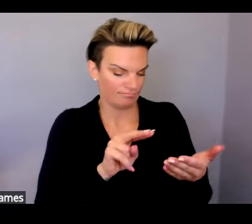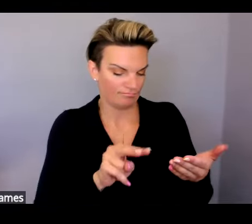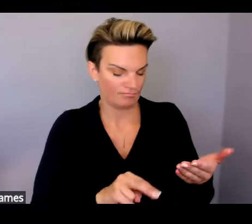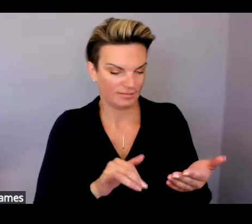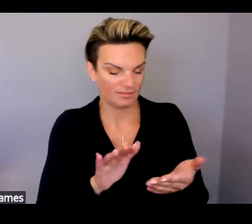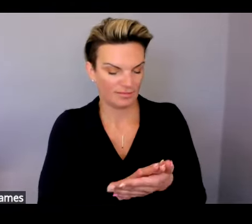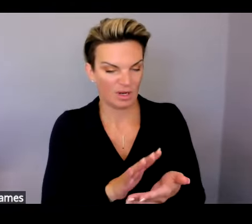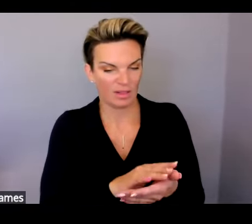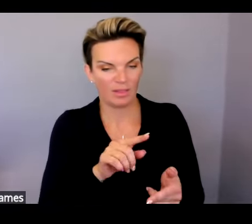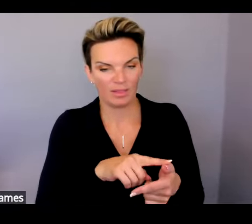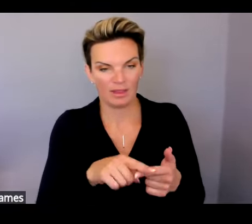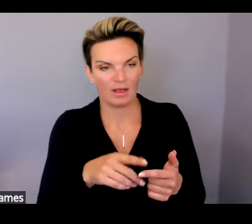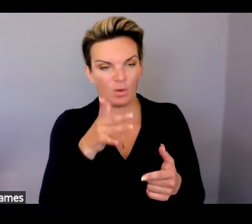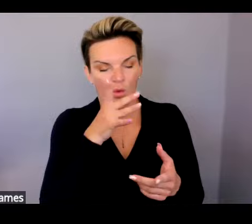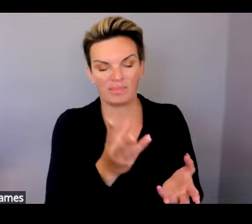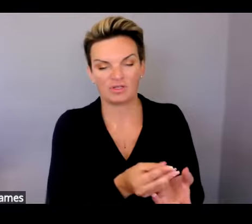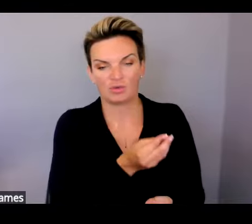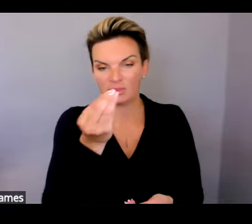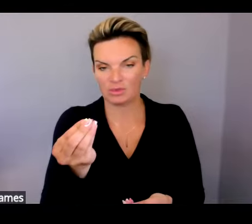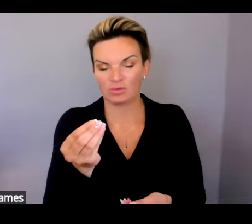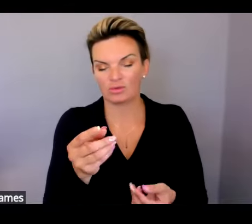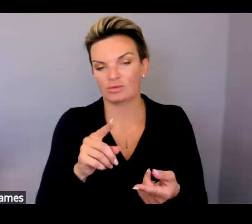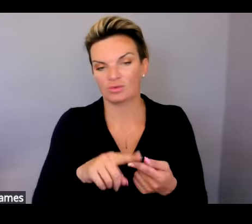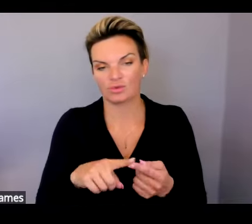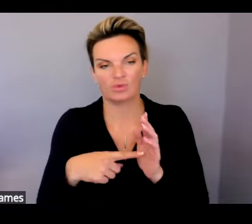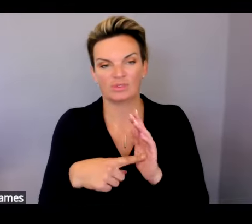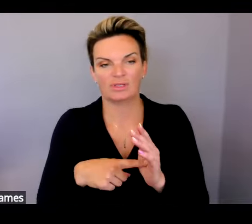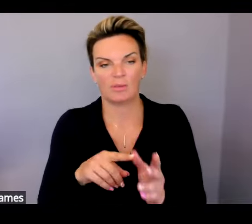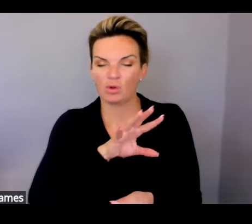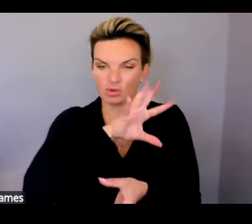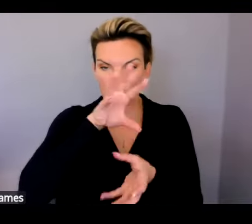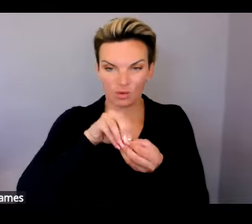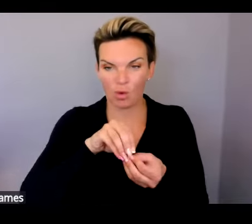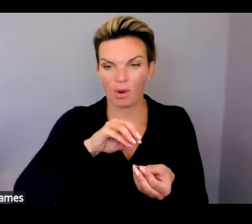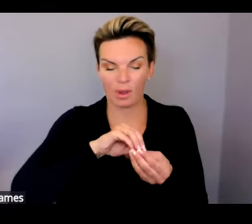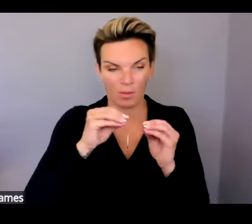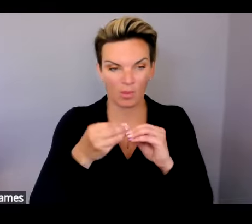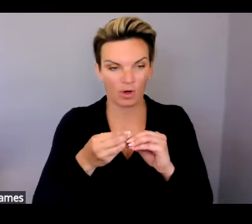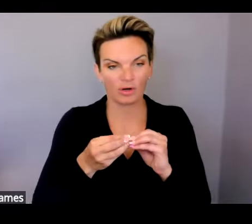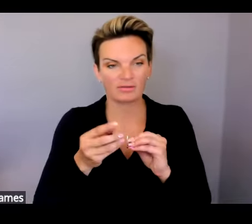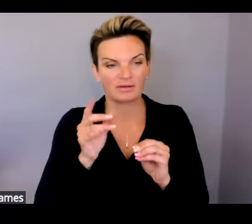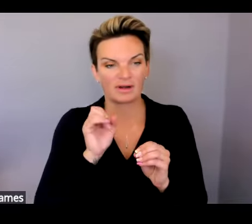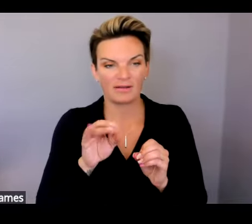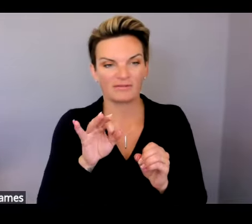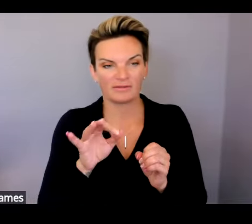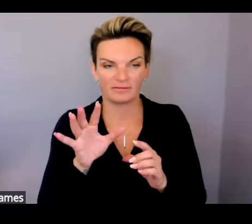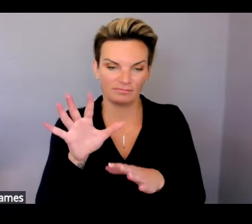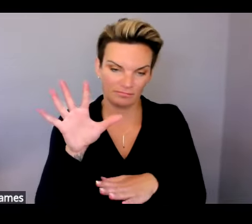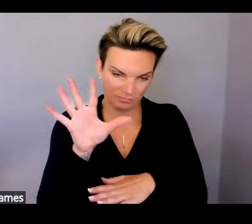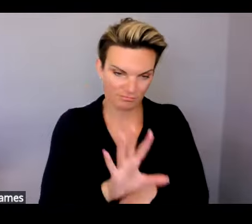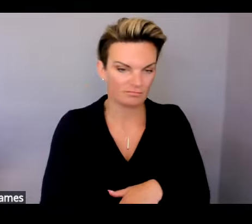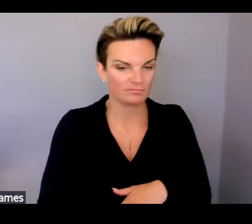extrapolated out to represent a total number in the whole universe of filings. I don't know